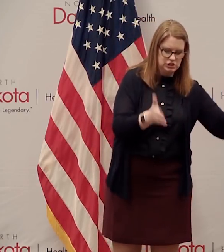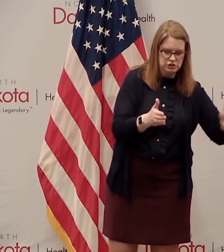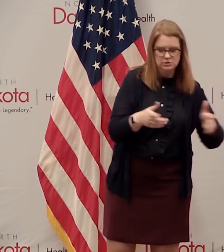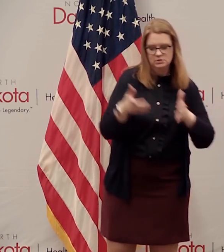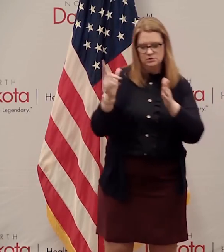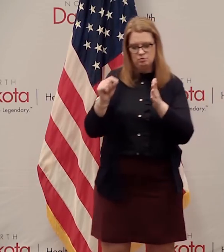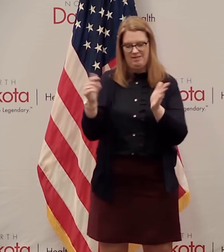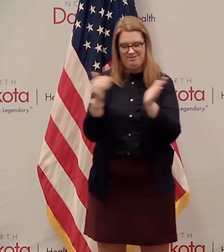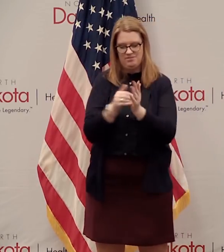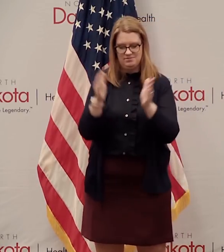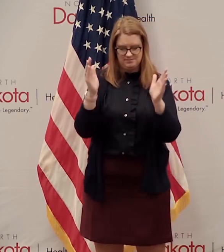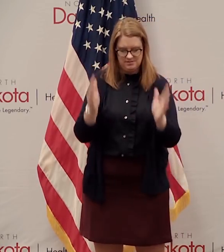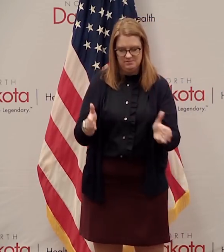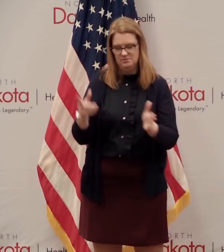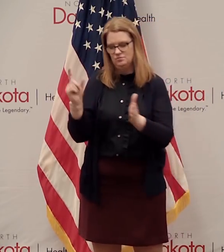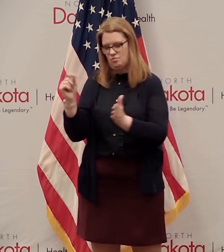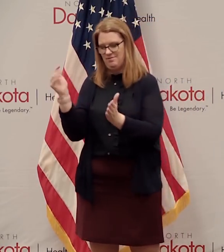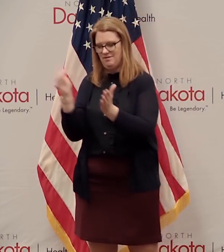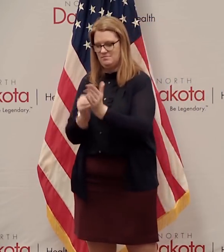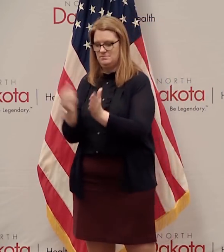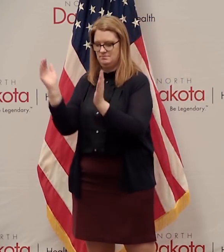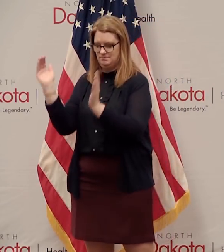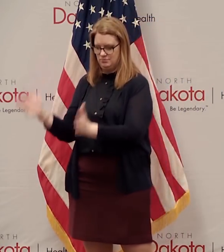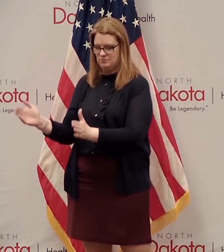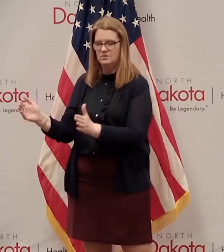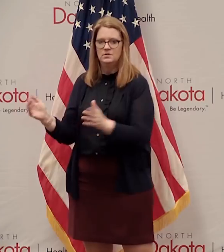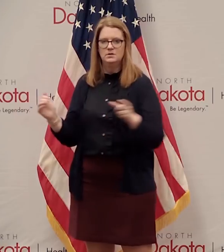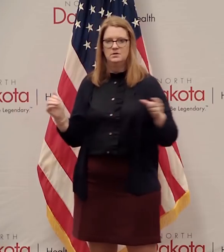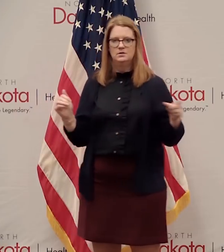mainframe in chunks of 20,000.